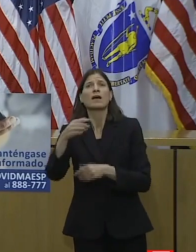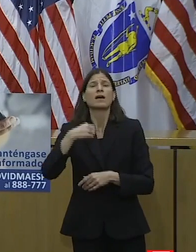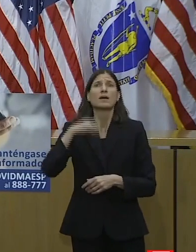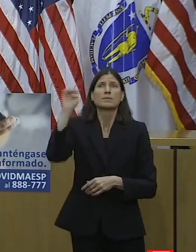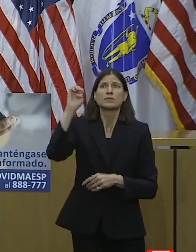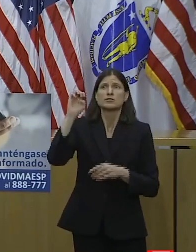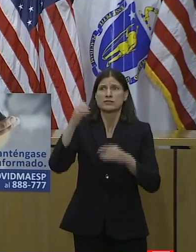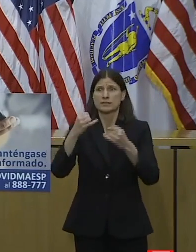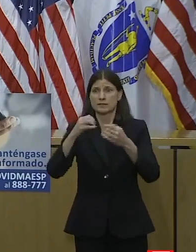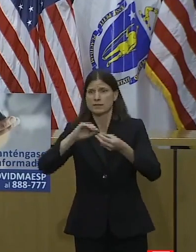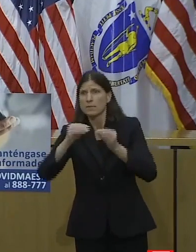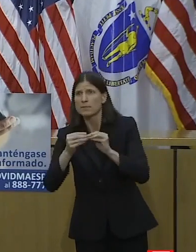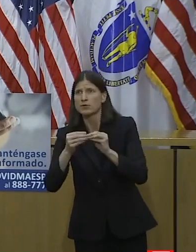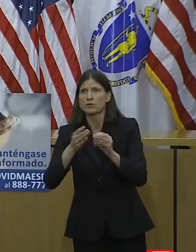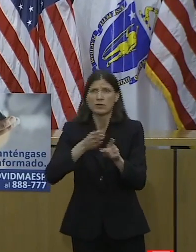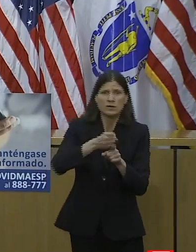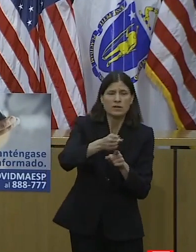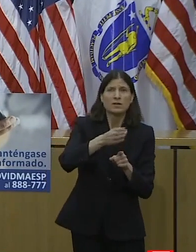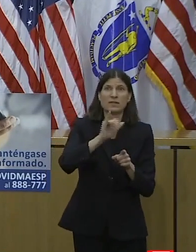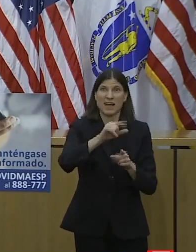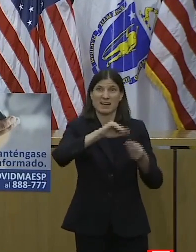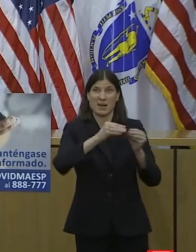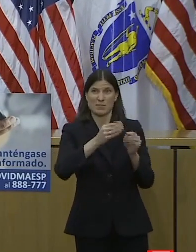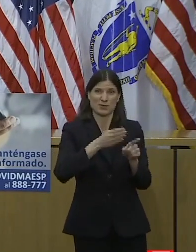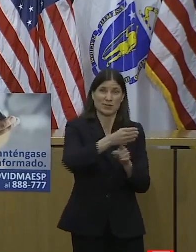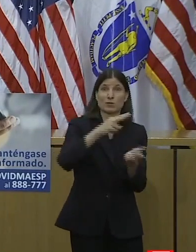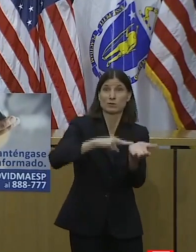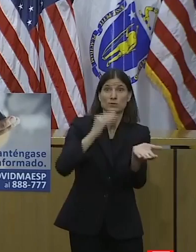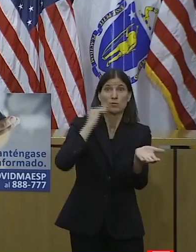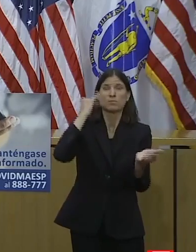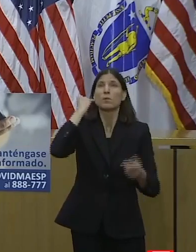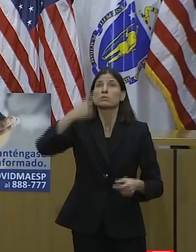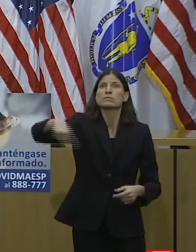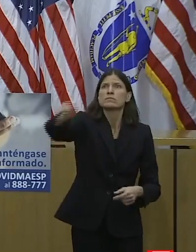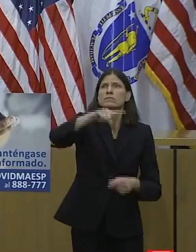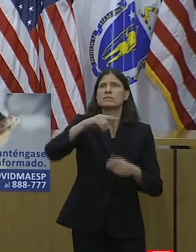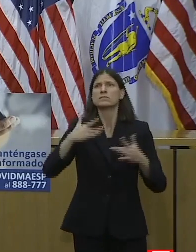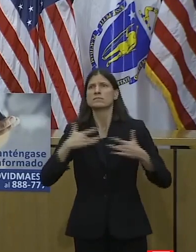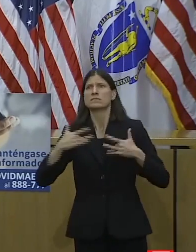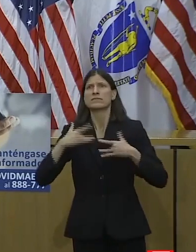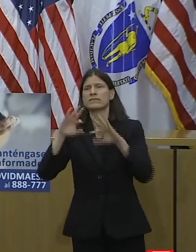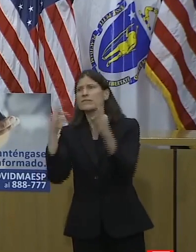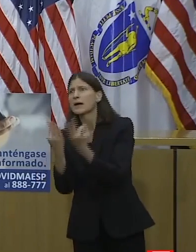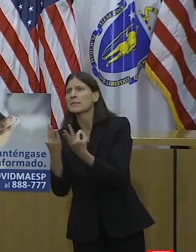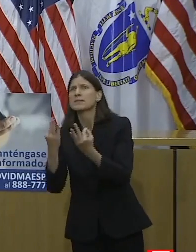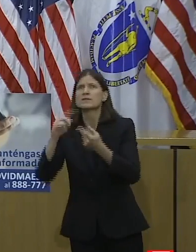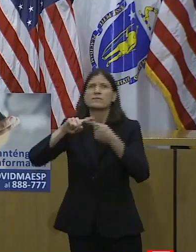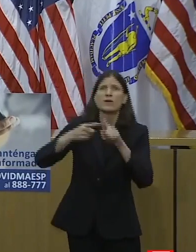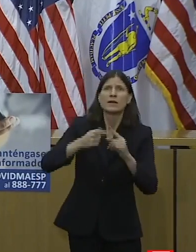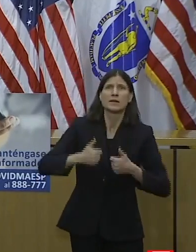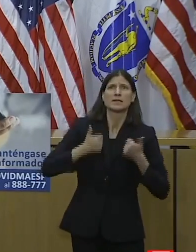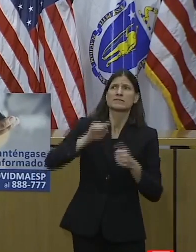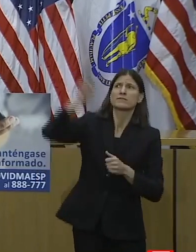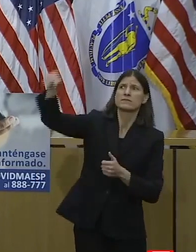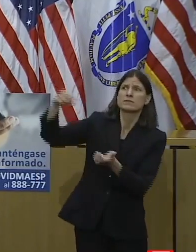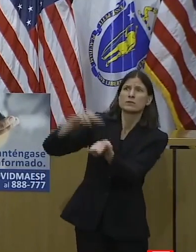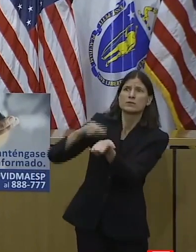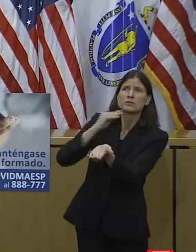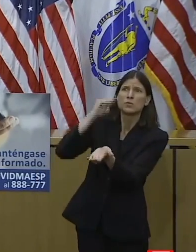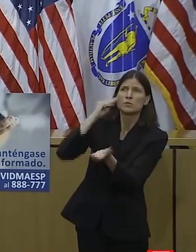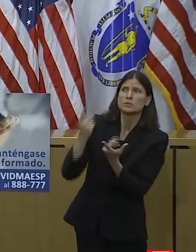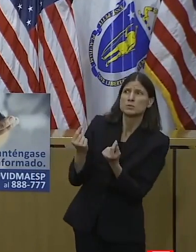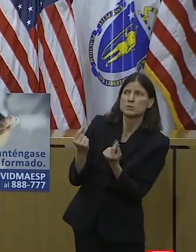We've talked before about expanding our mobile testing program, working with our colleagues at the Department of Public Health and the National Guard